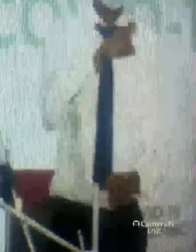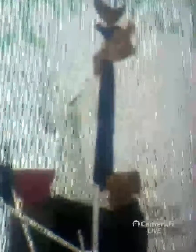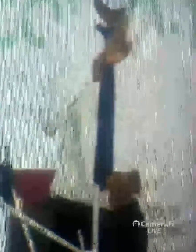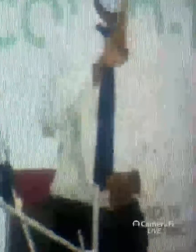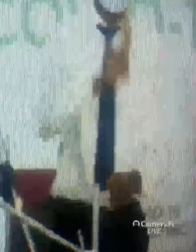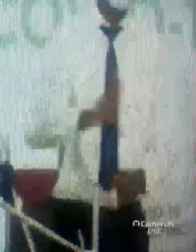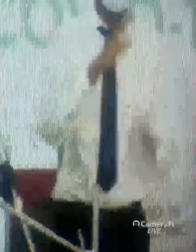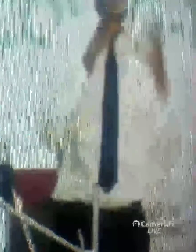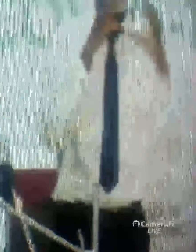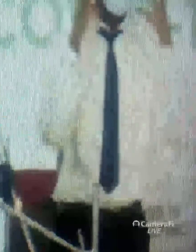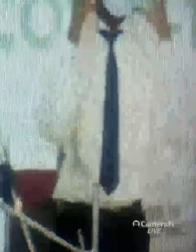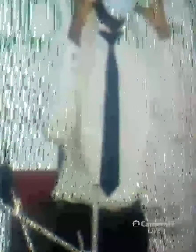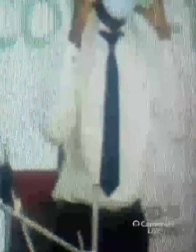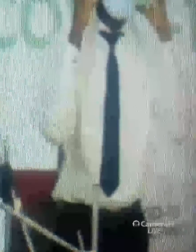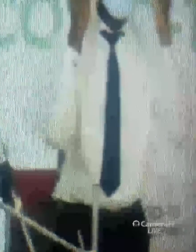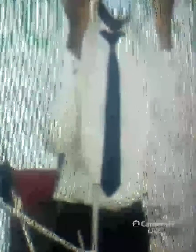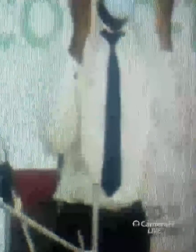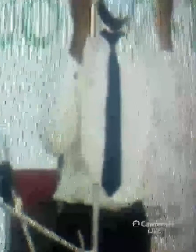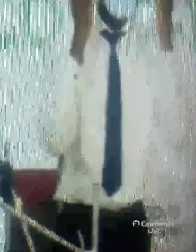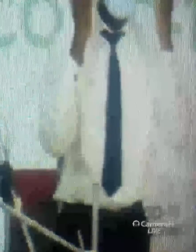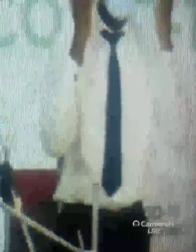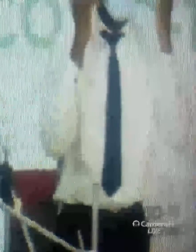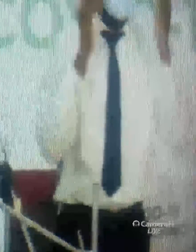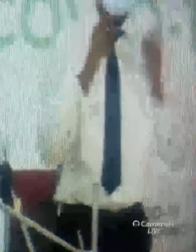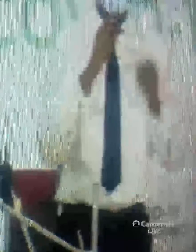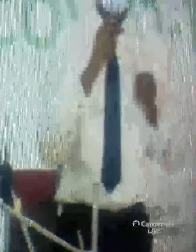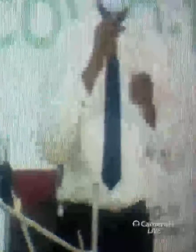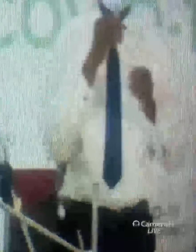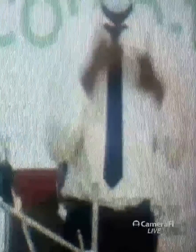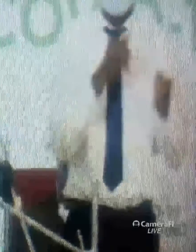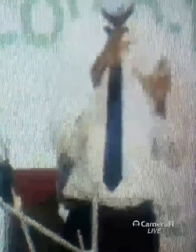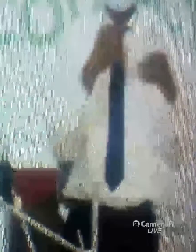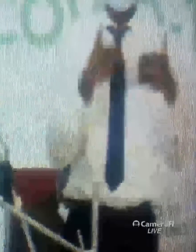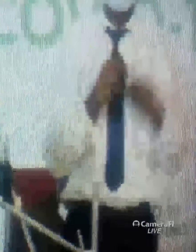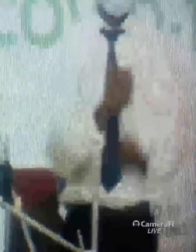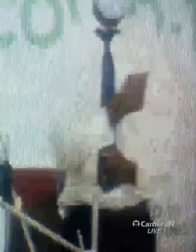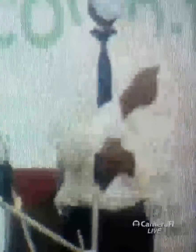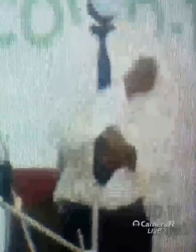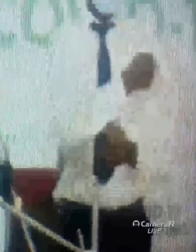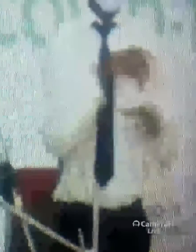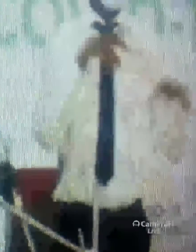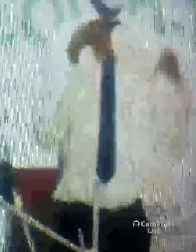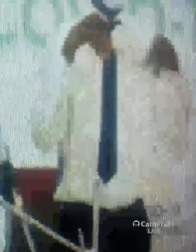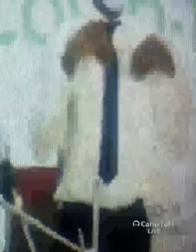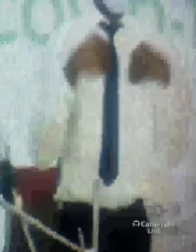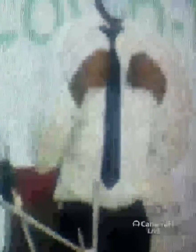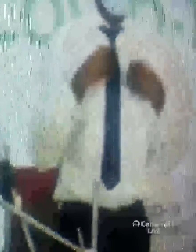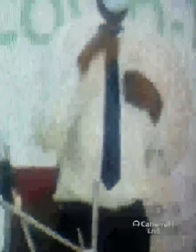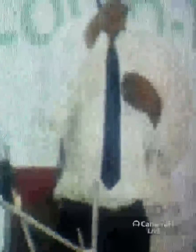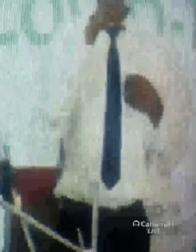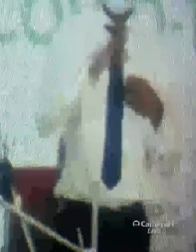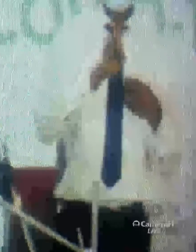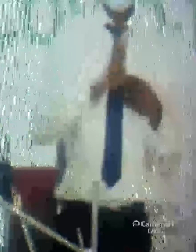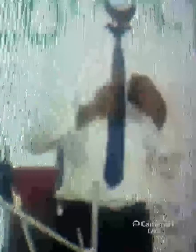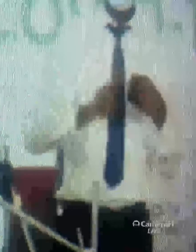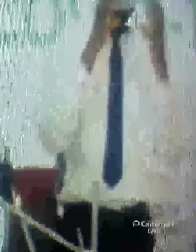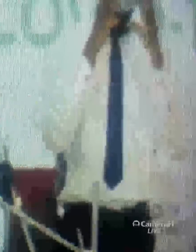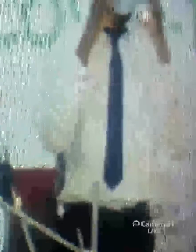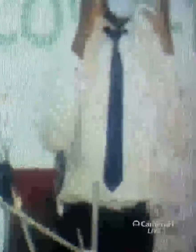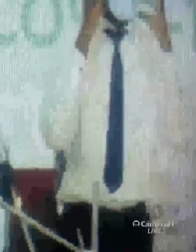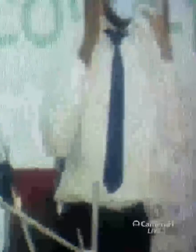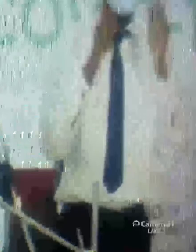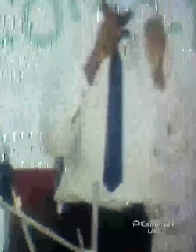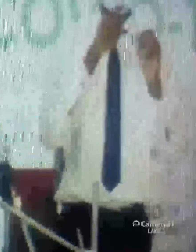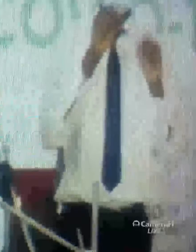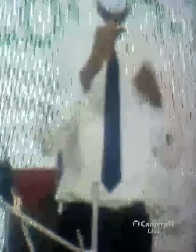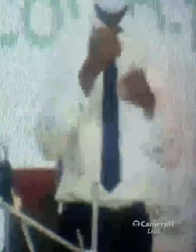to transmit the virus. So even in the interest of those people that live with you, those people that are in your